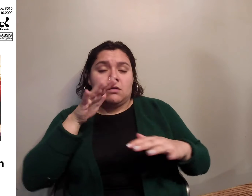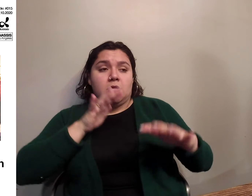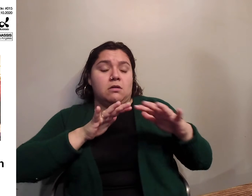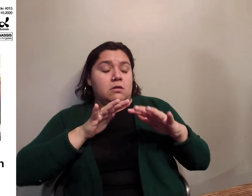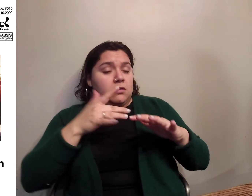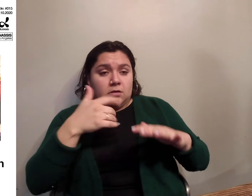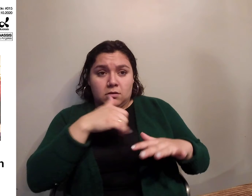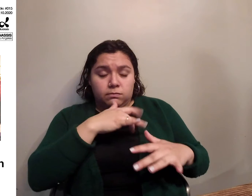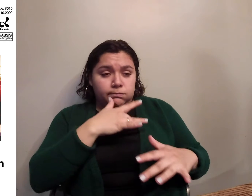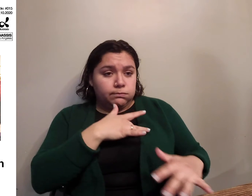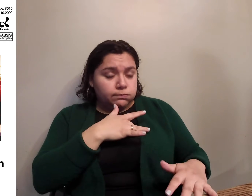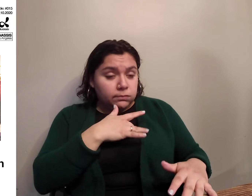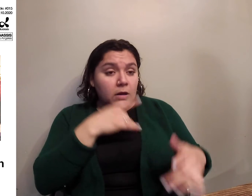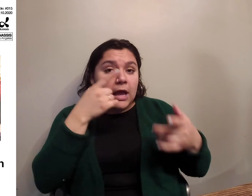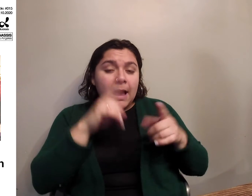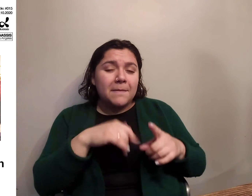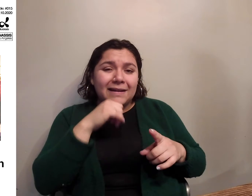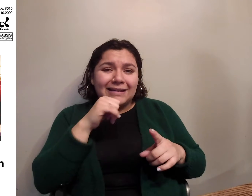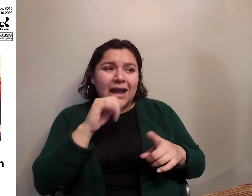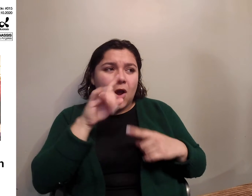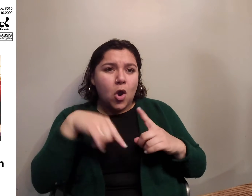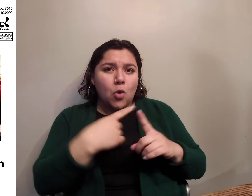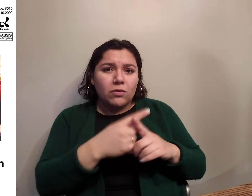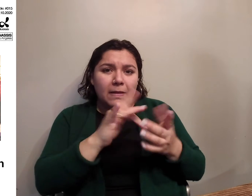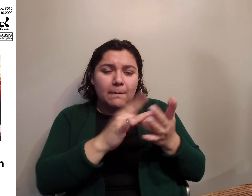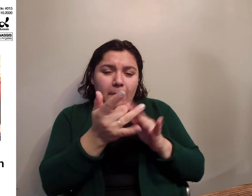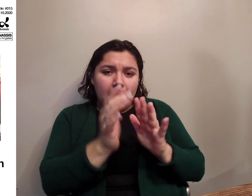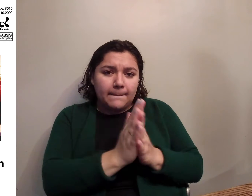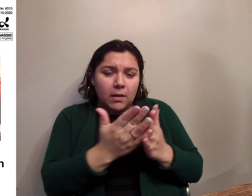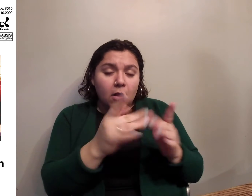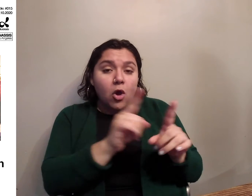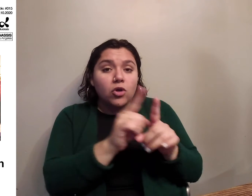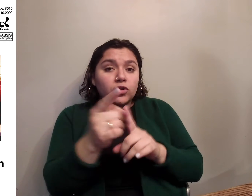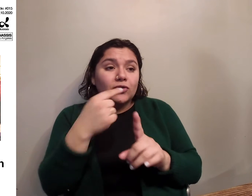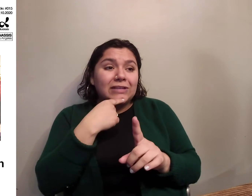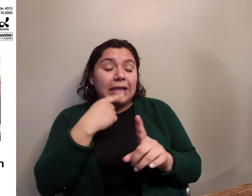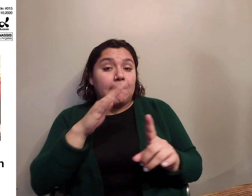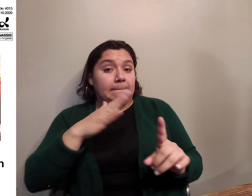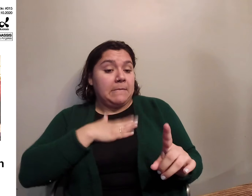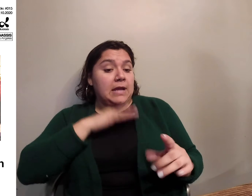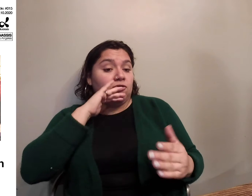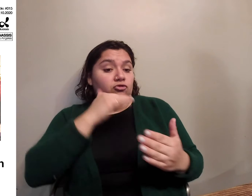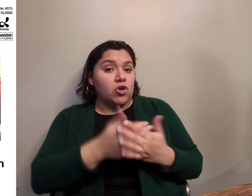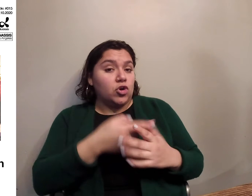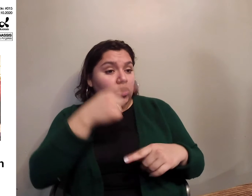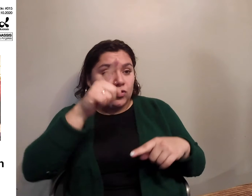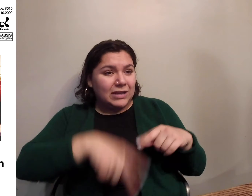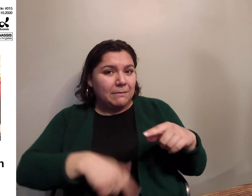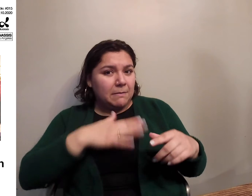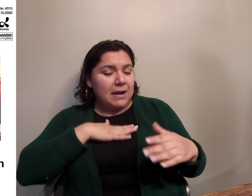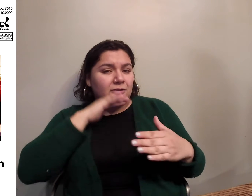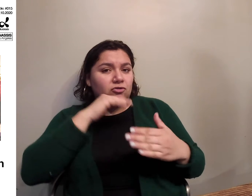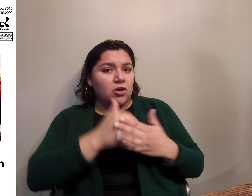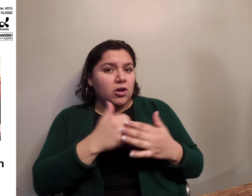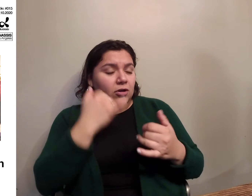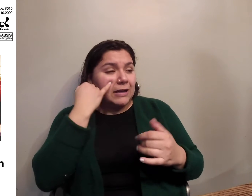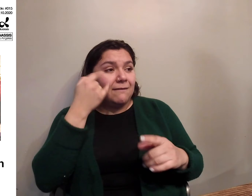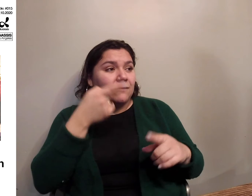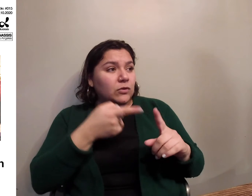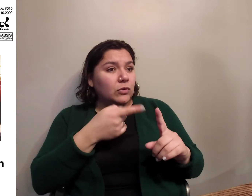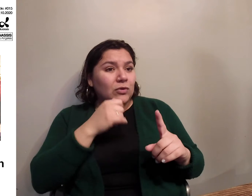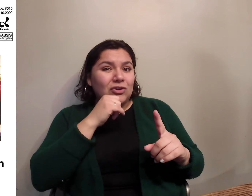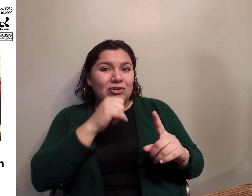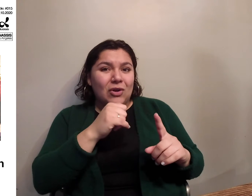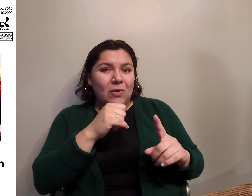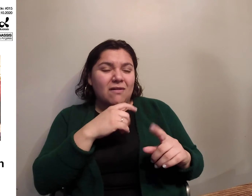that it wasn't just the Bible. He also said, as my daughter, you can't be my daughter if you